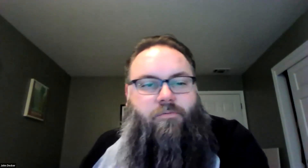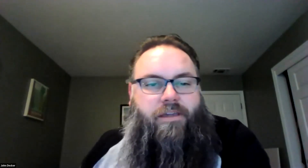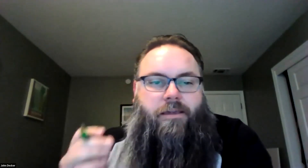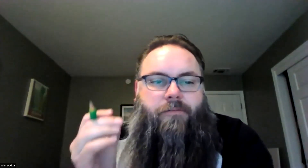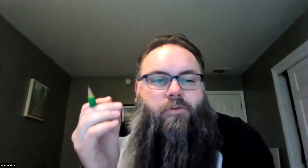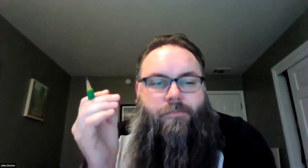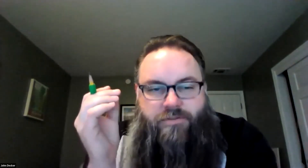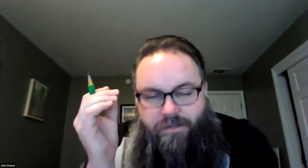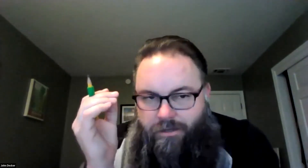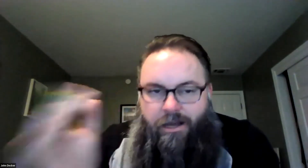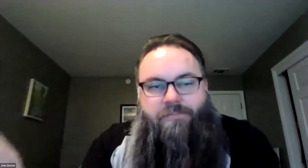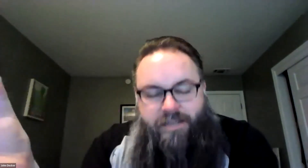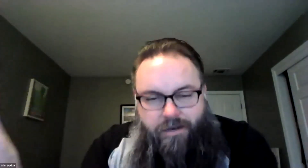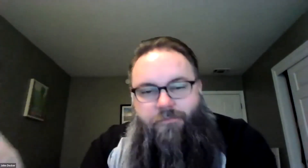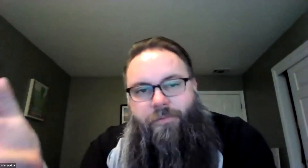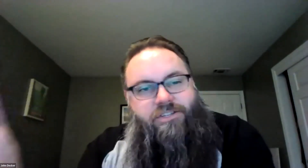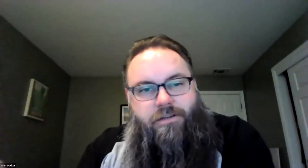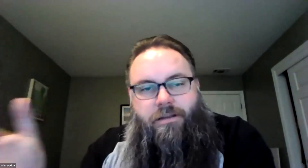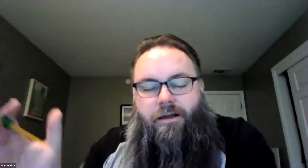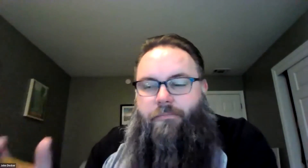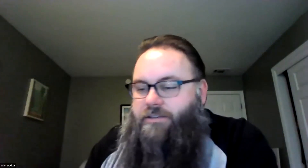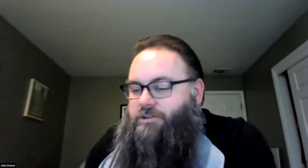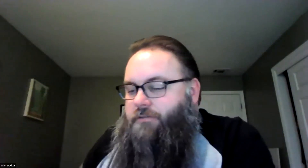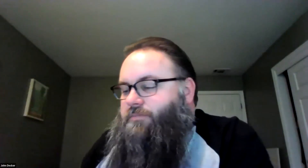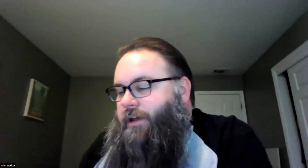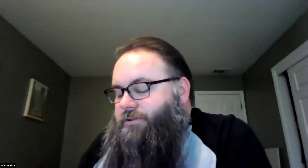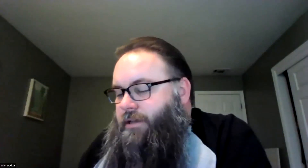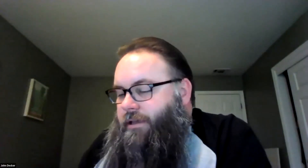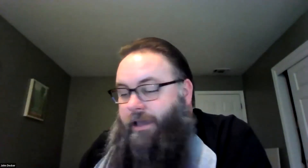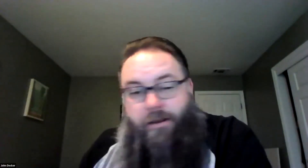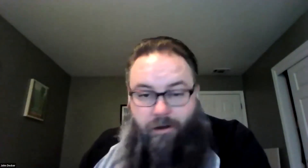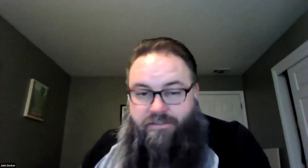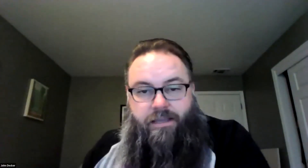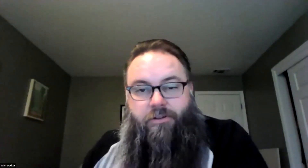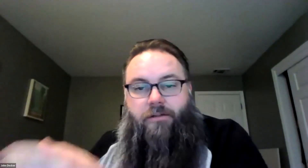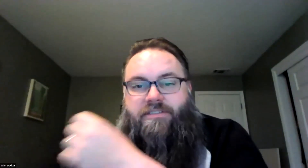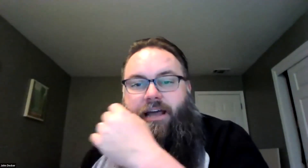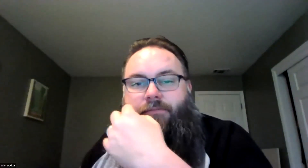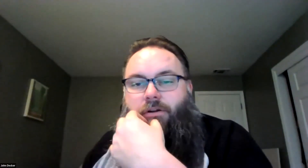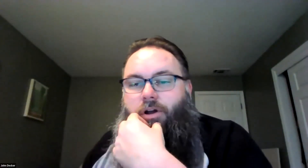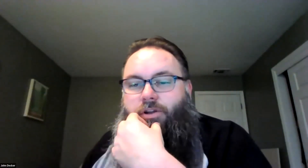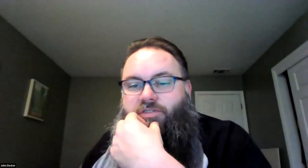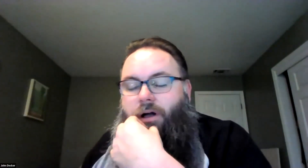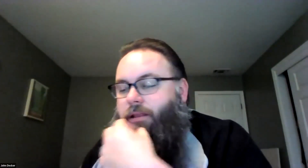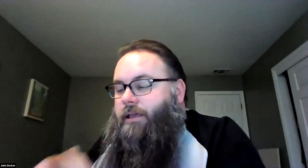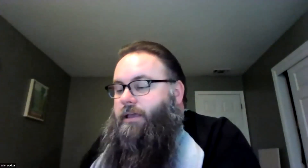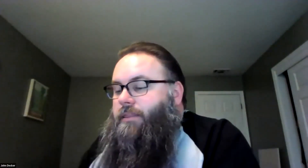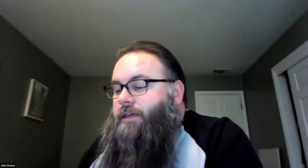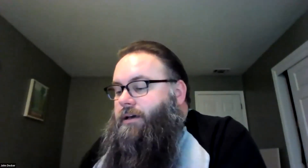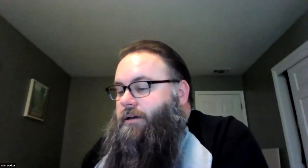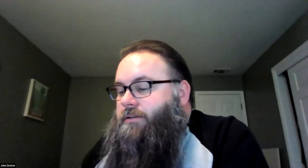agency so that we can give you the most up-to-date information as our service providers. And obviously have a lot of staff that are on here as